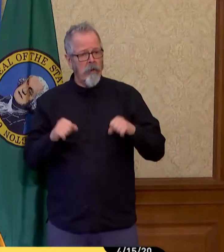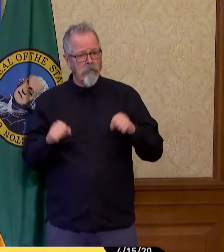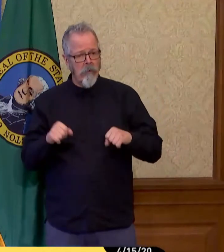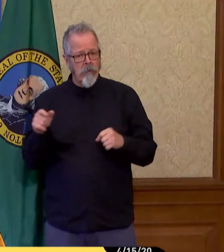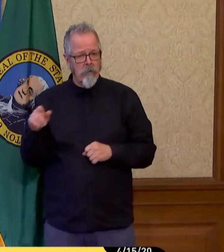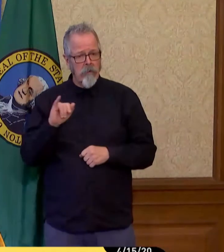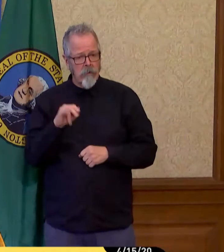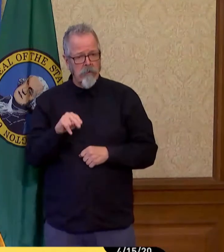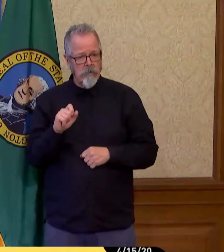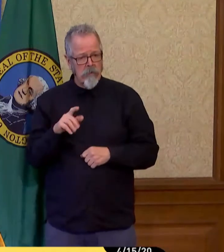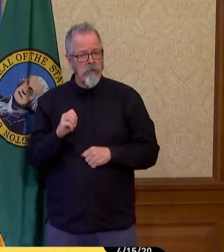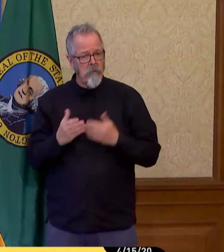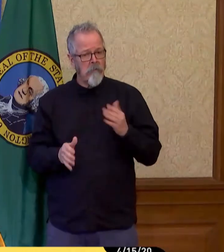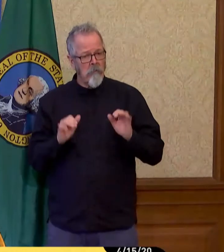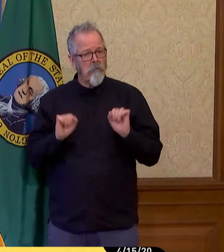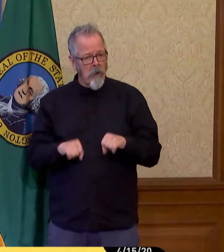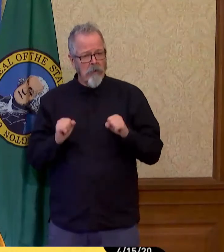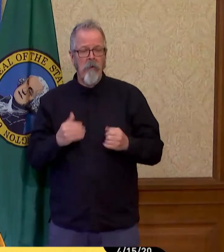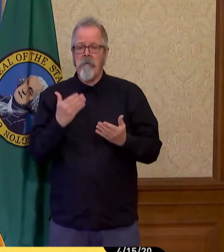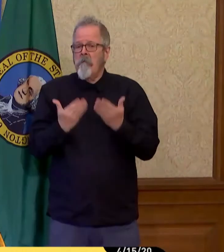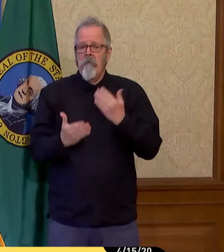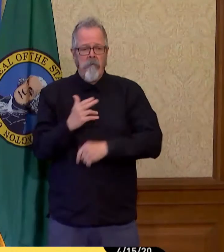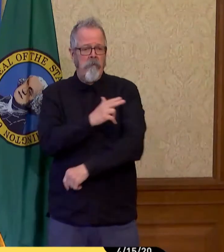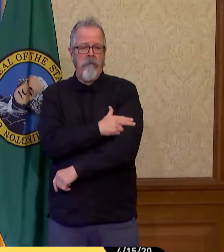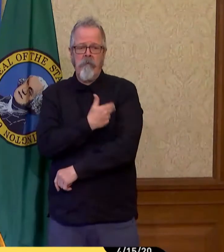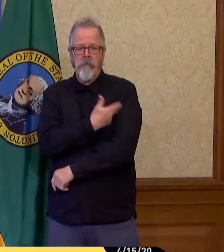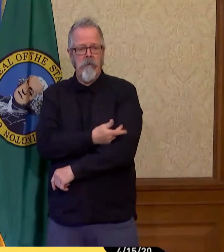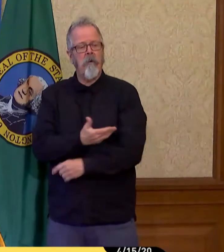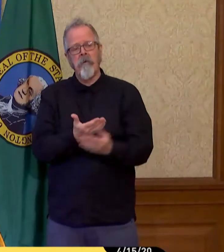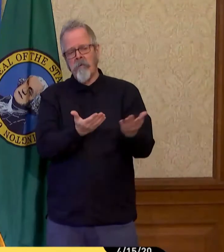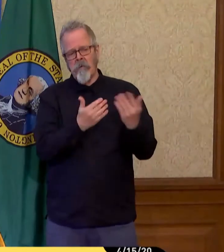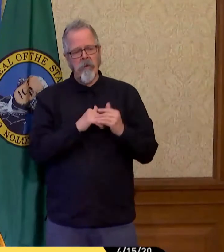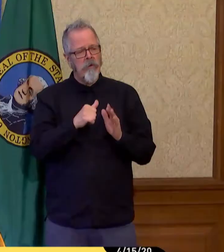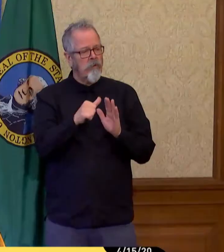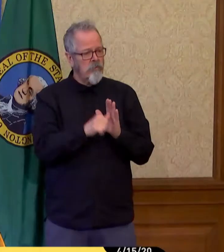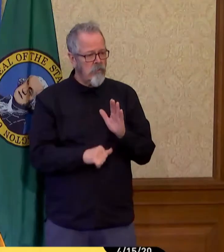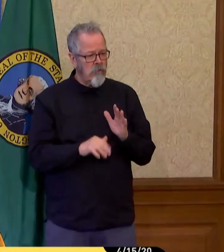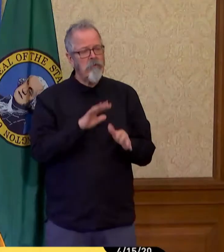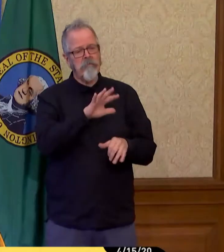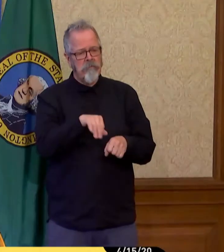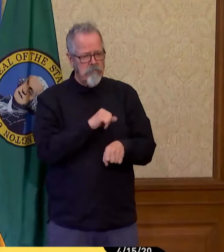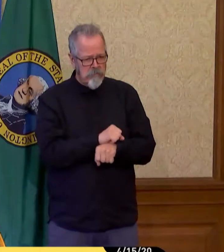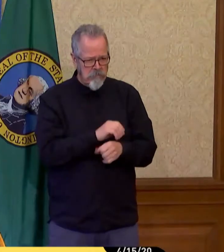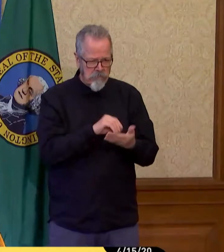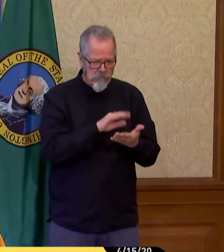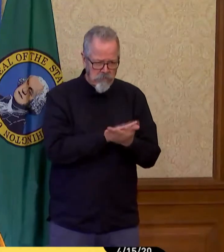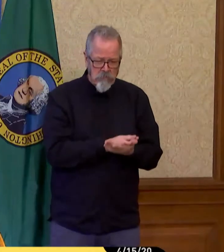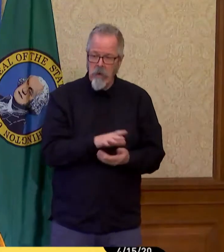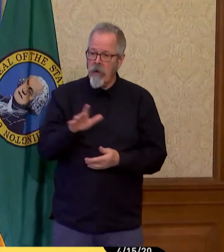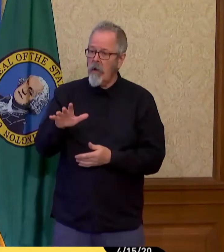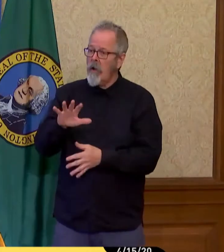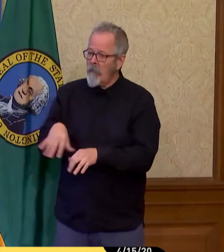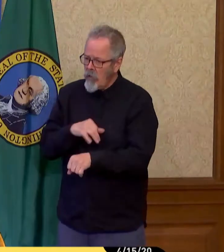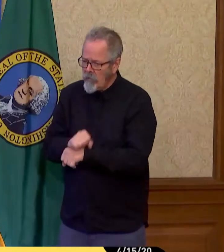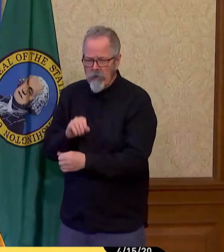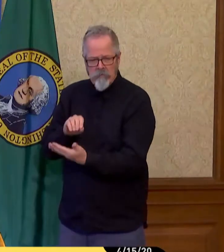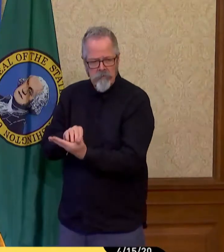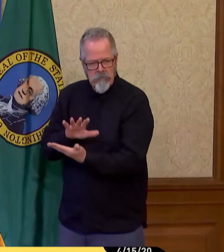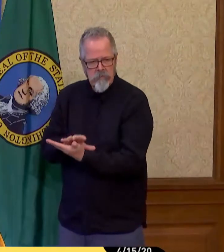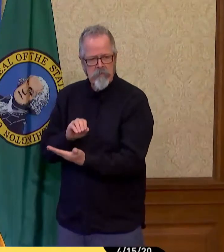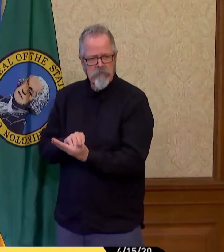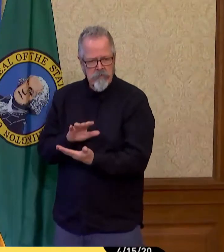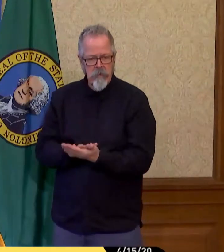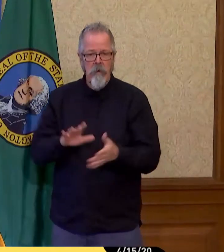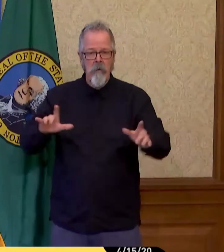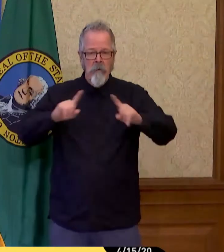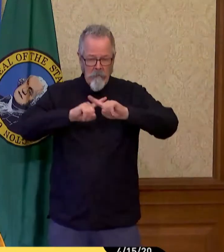in our hospitals today. So we have to maintain masks for people doing emergency surgery instead